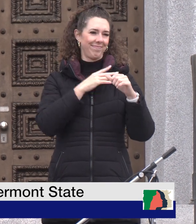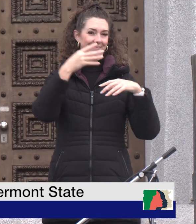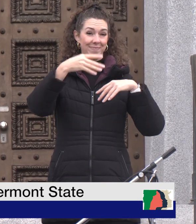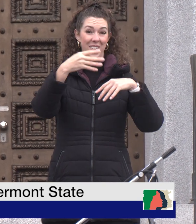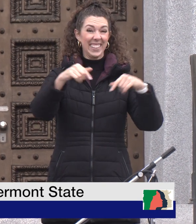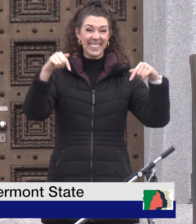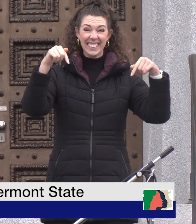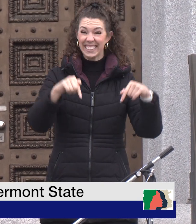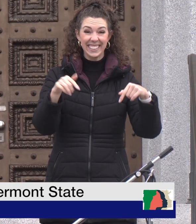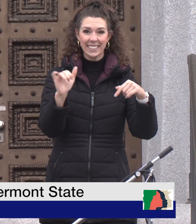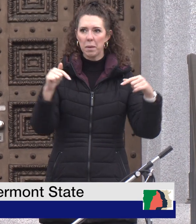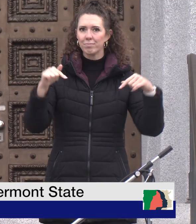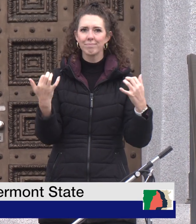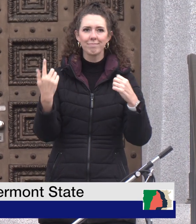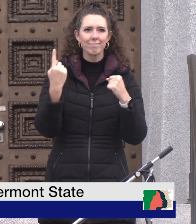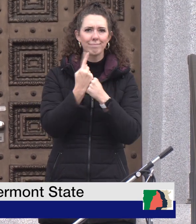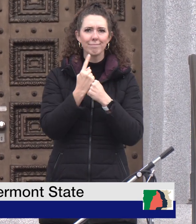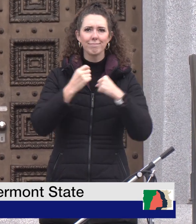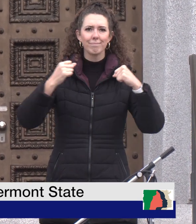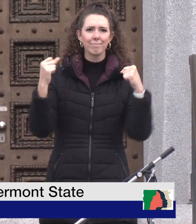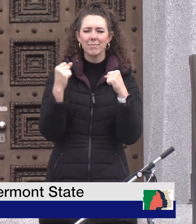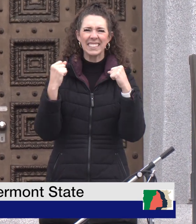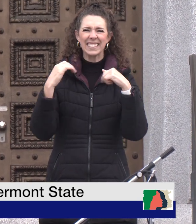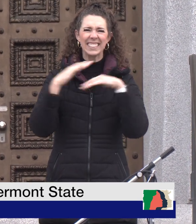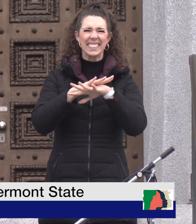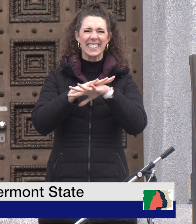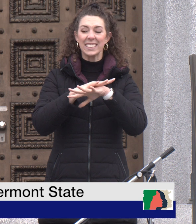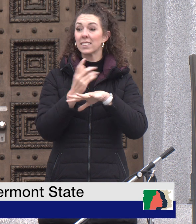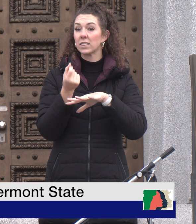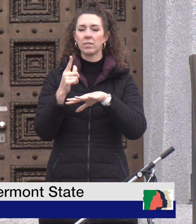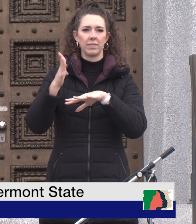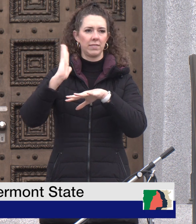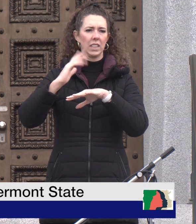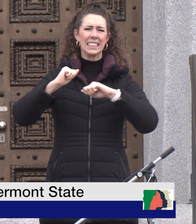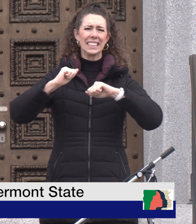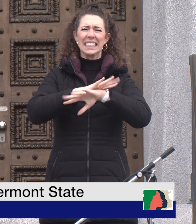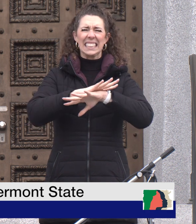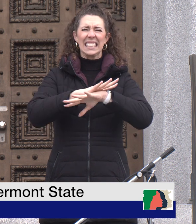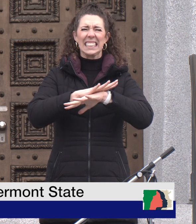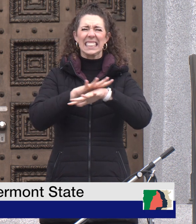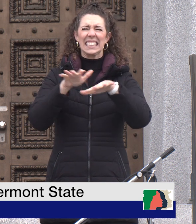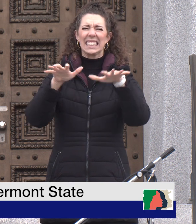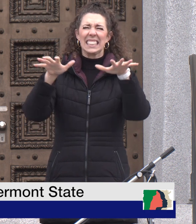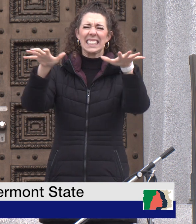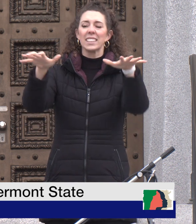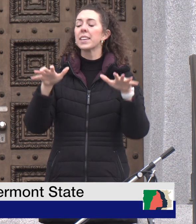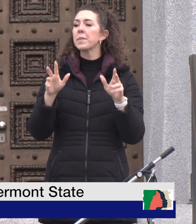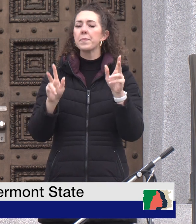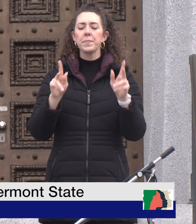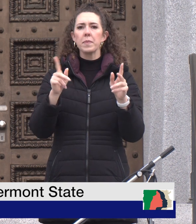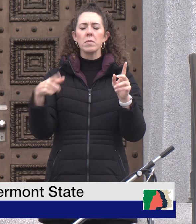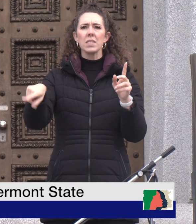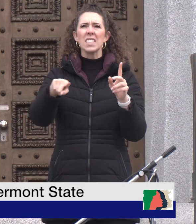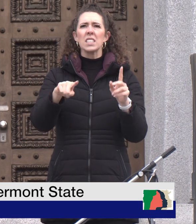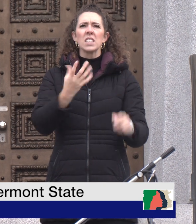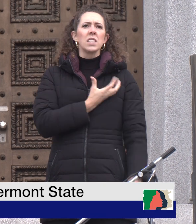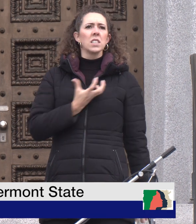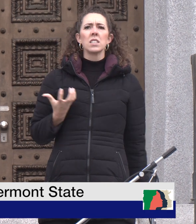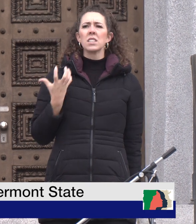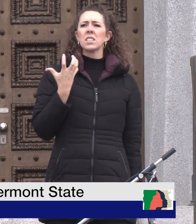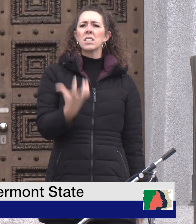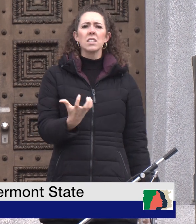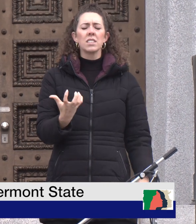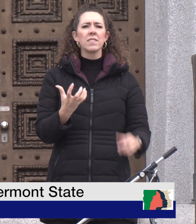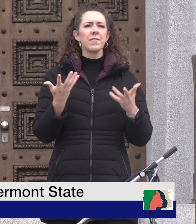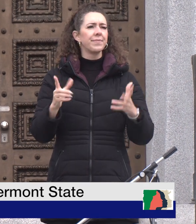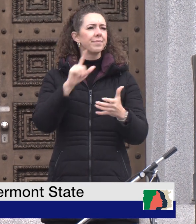on a very cold day where the streets were so packed that it went out to the highway. There were so many people that were invested in the